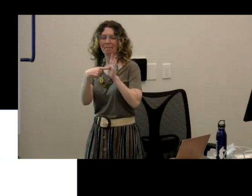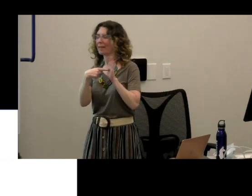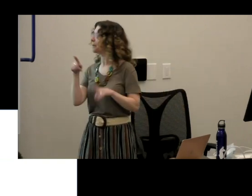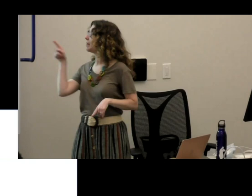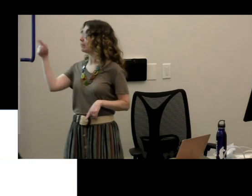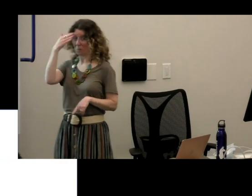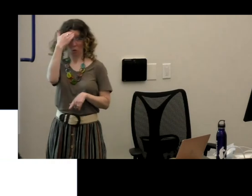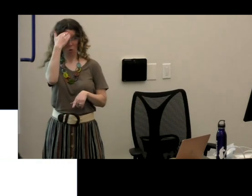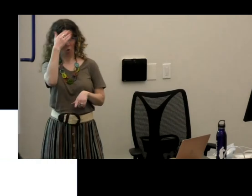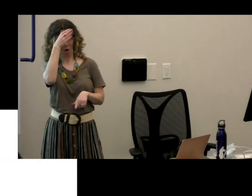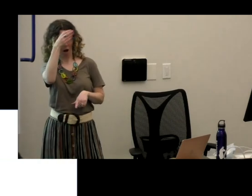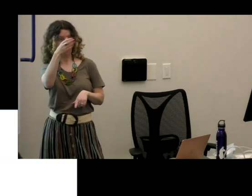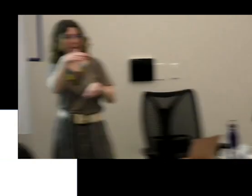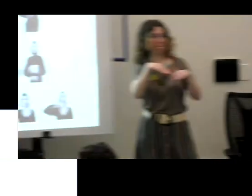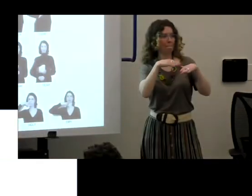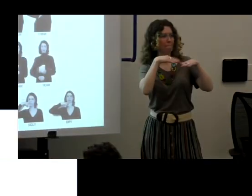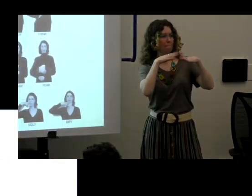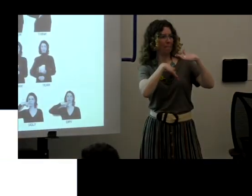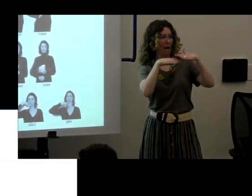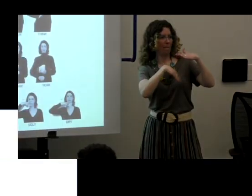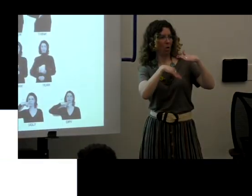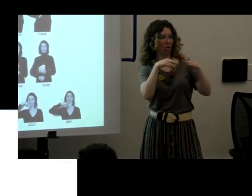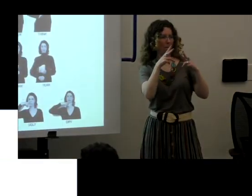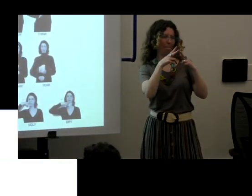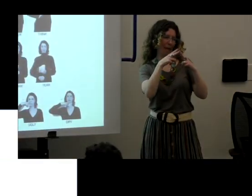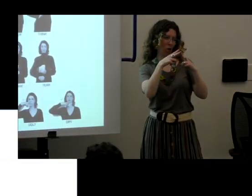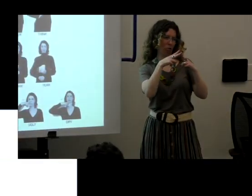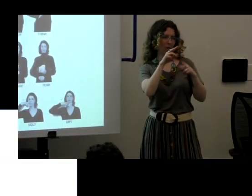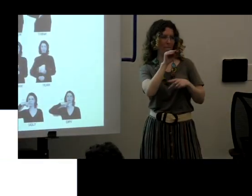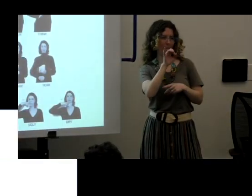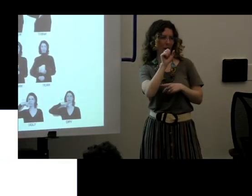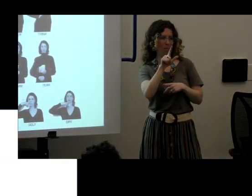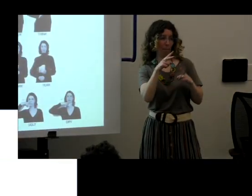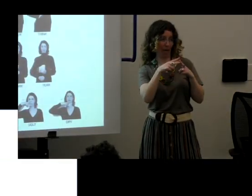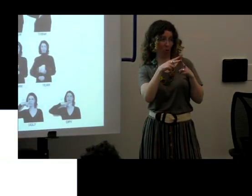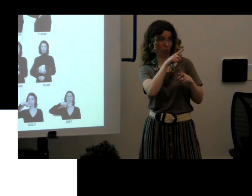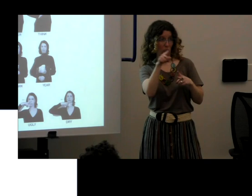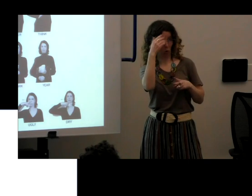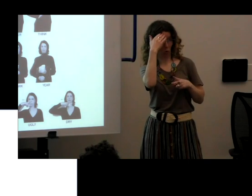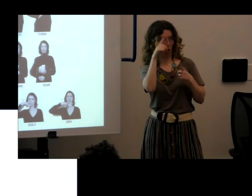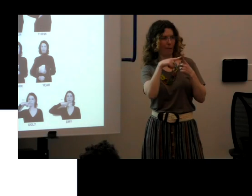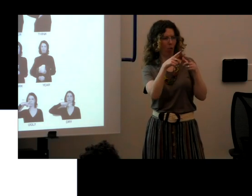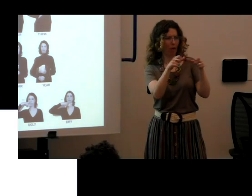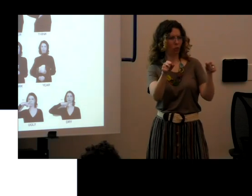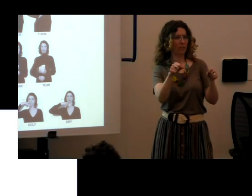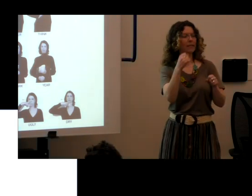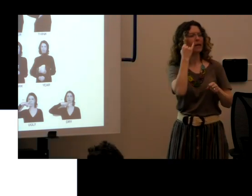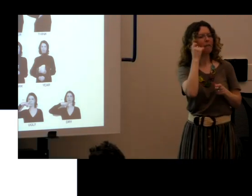Okay, so for example, you know the concept minimal pairs. You're familiar